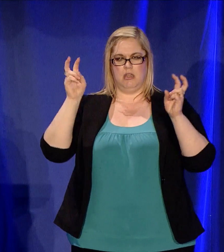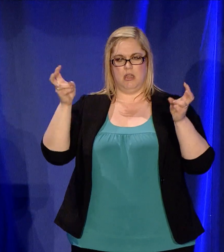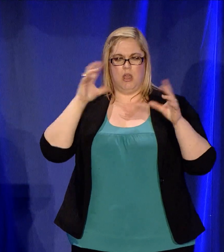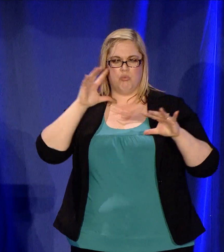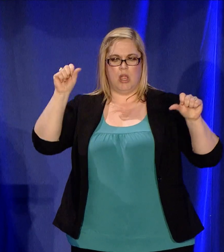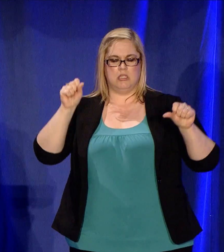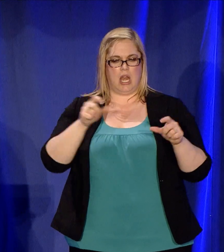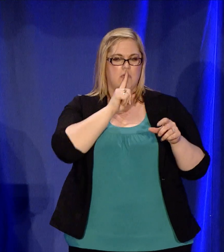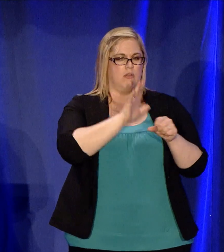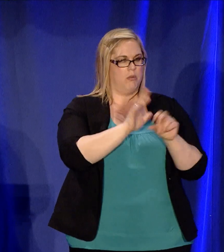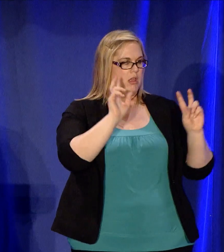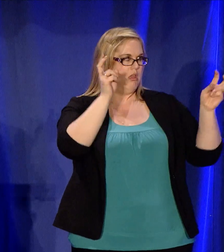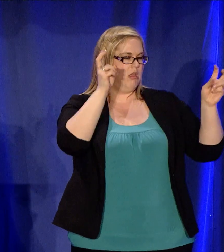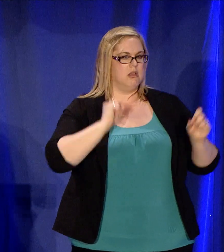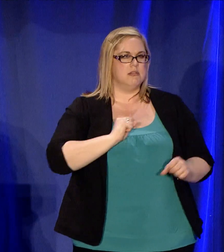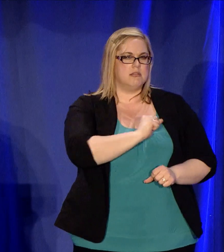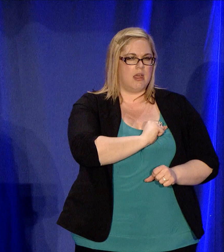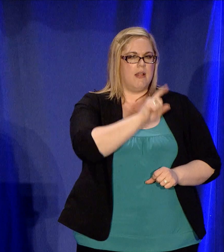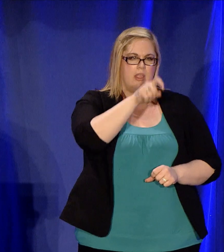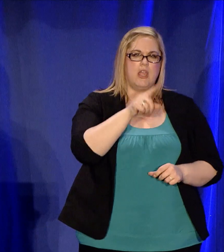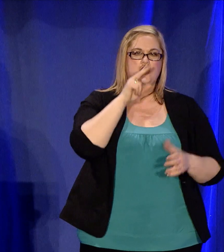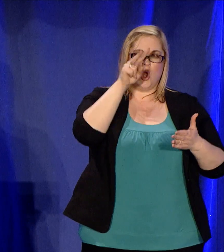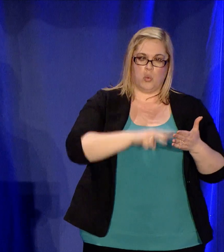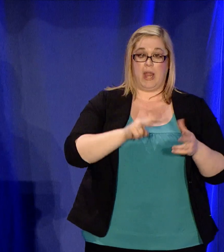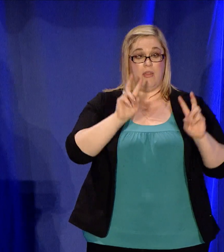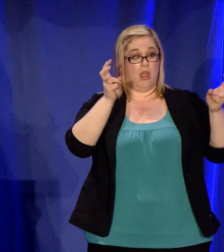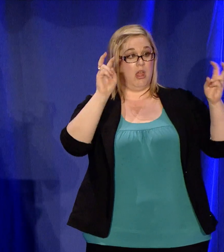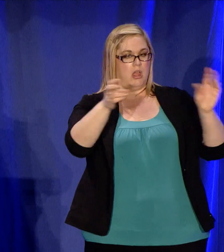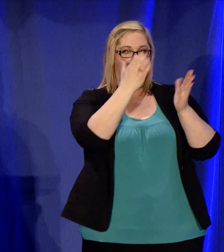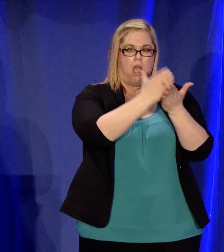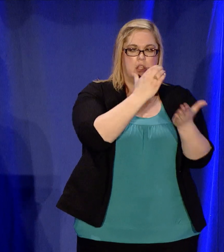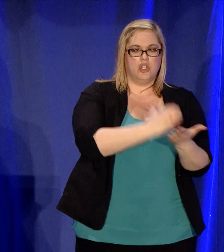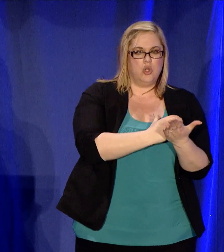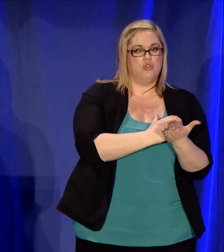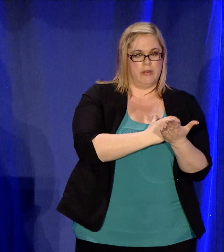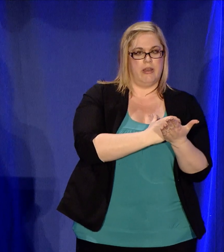the so-called Senate, and that he should read the so-called Constitution.